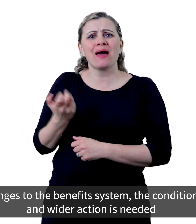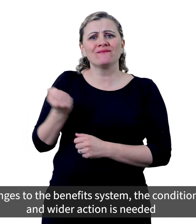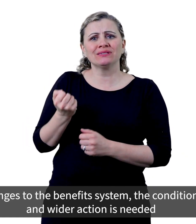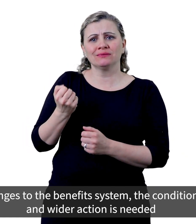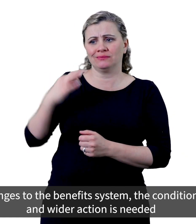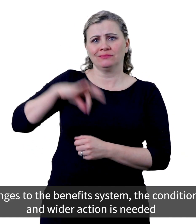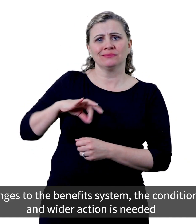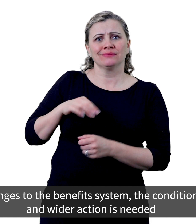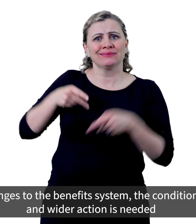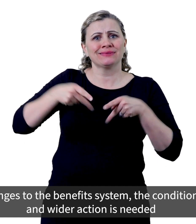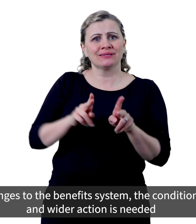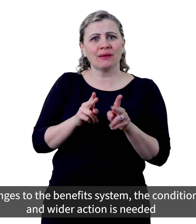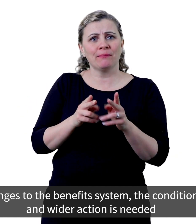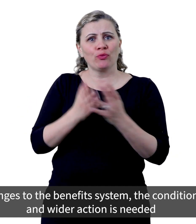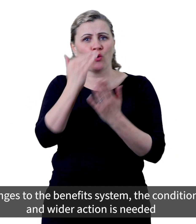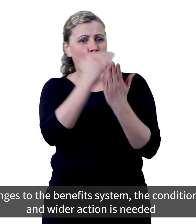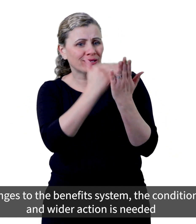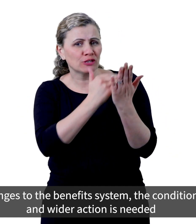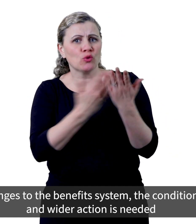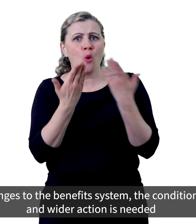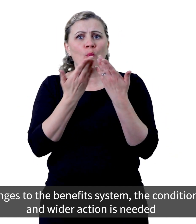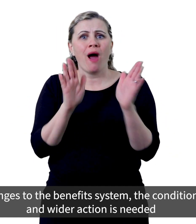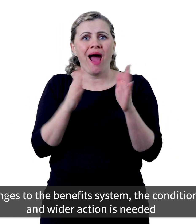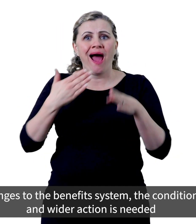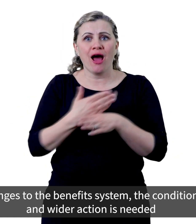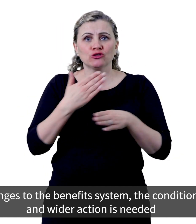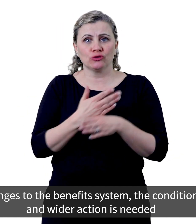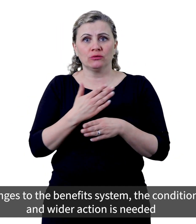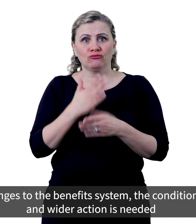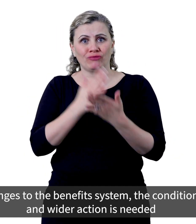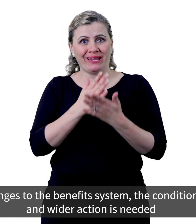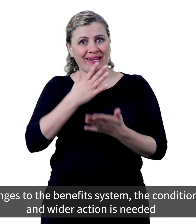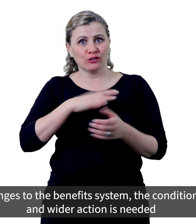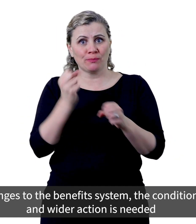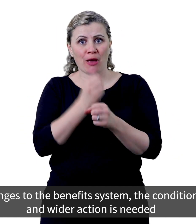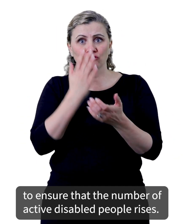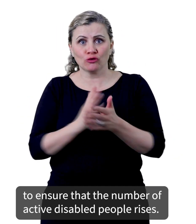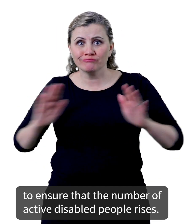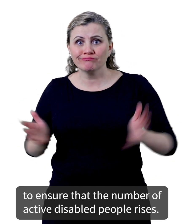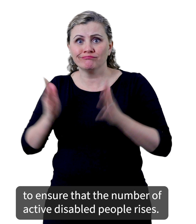Changes to the benefit system, the conditions and wider action is needed to ensure that the